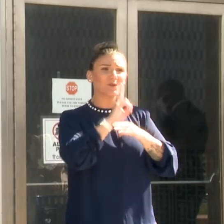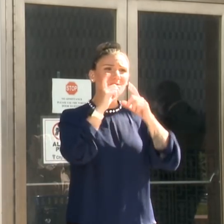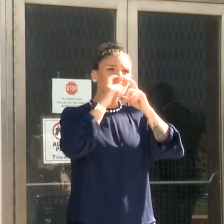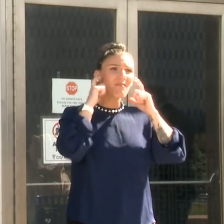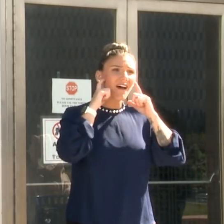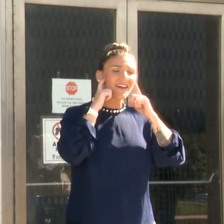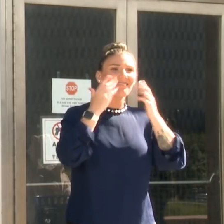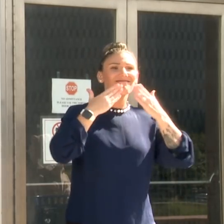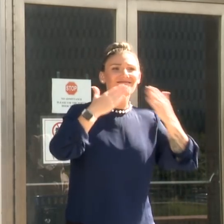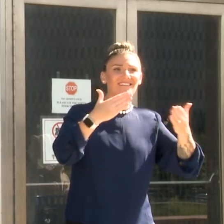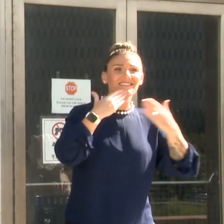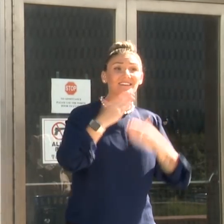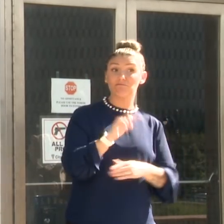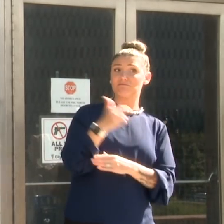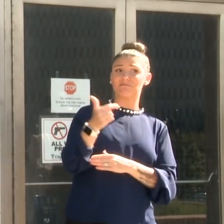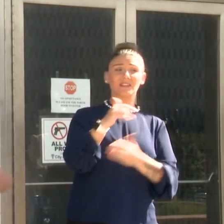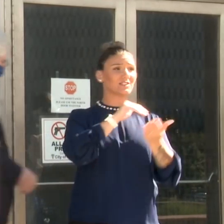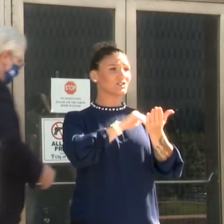you. Dr. Carney?